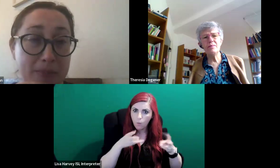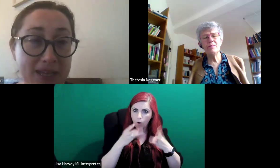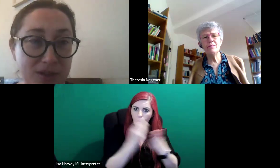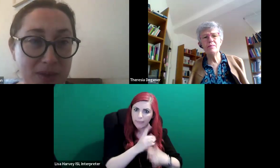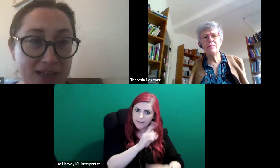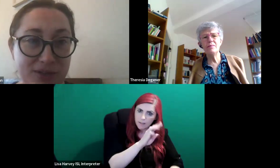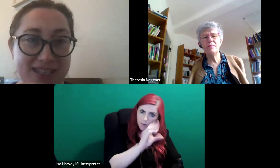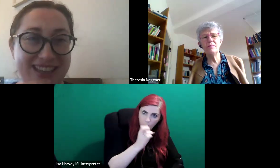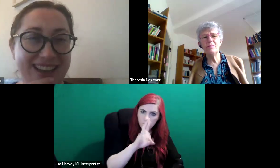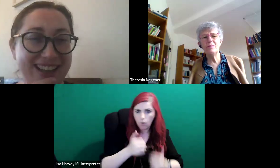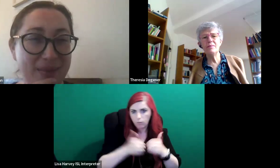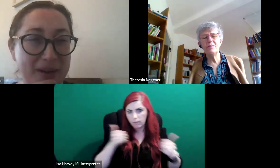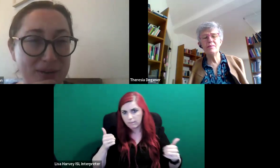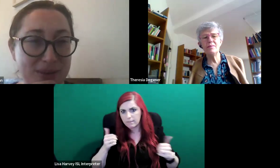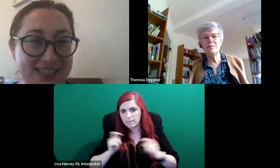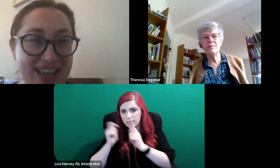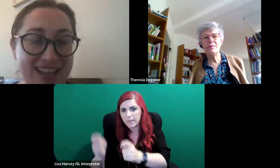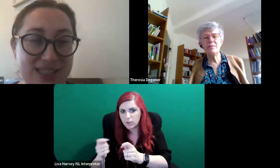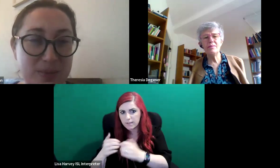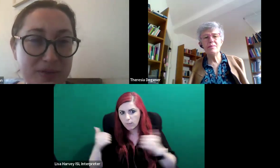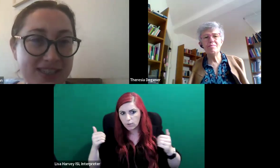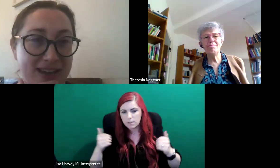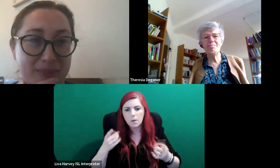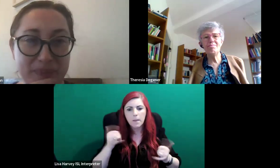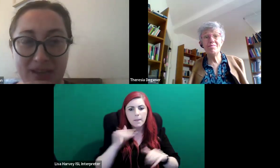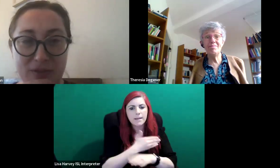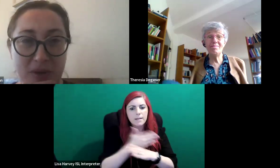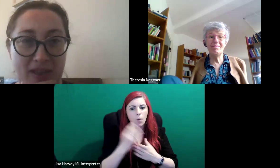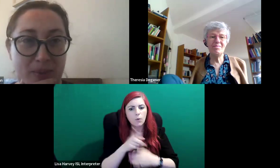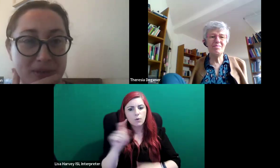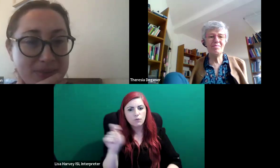So I might begin with you again, Theresia, and then I might also ask Hege to provide